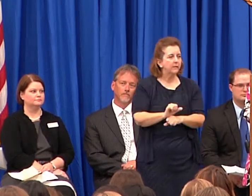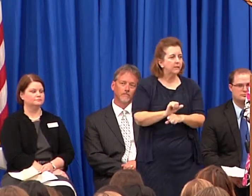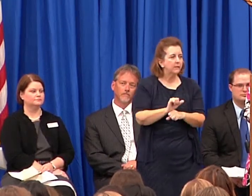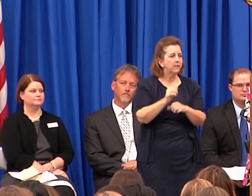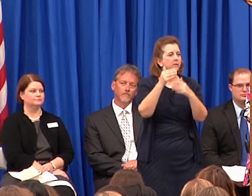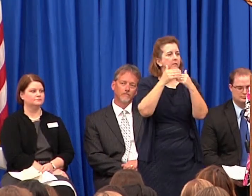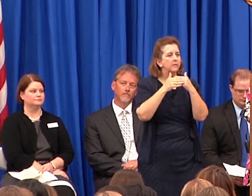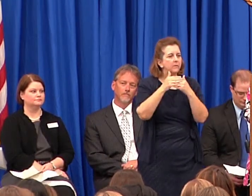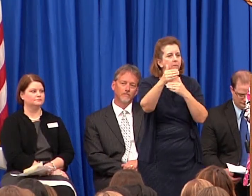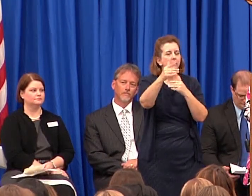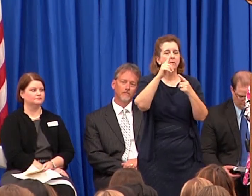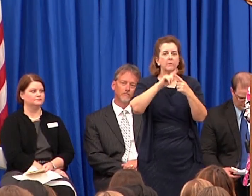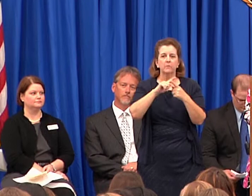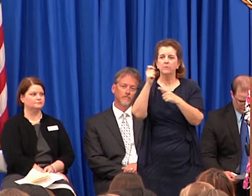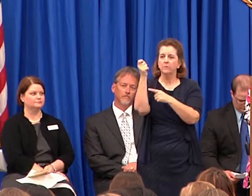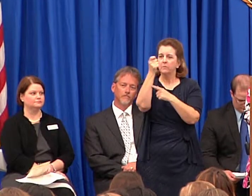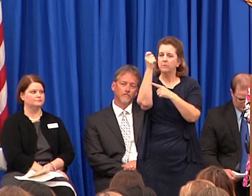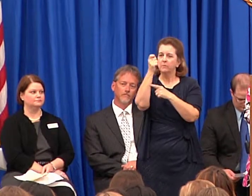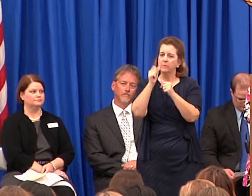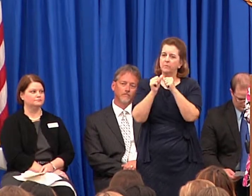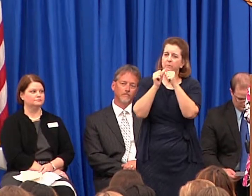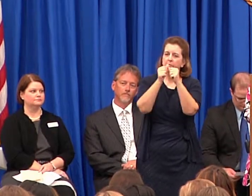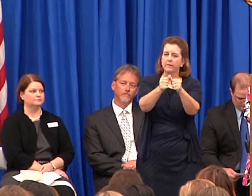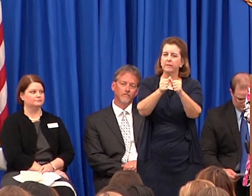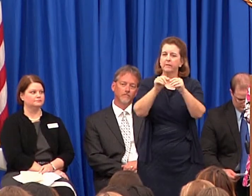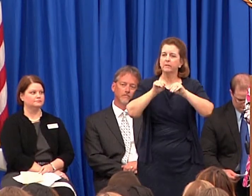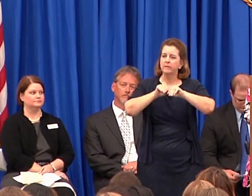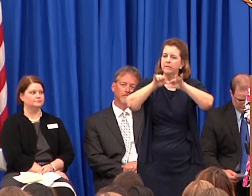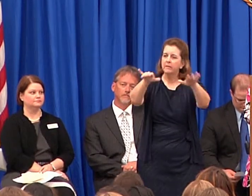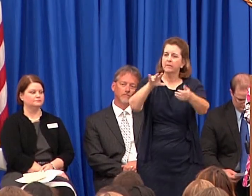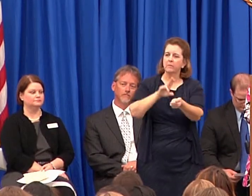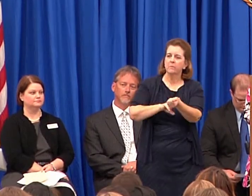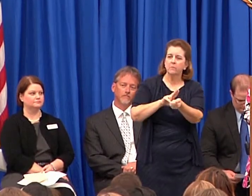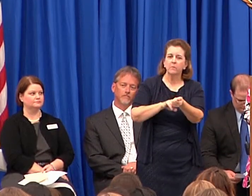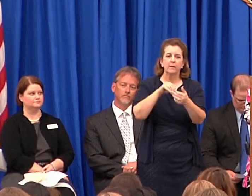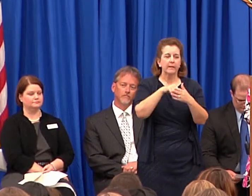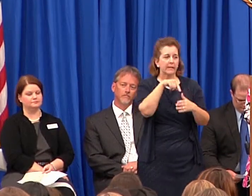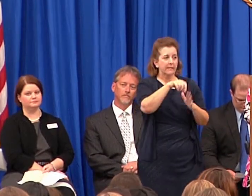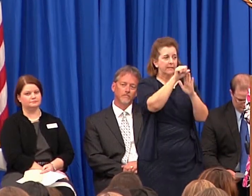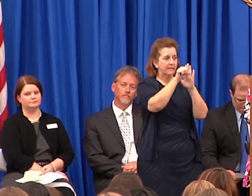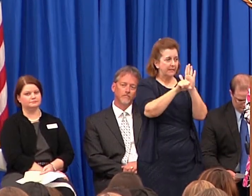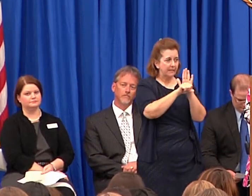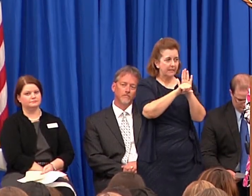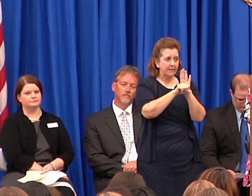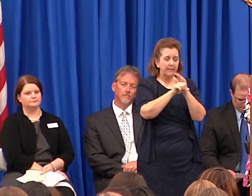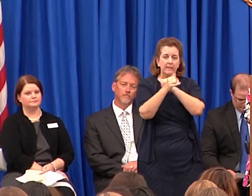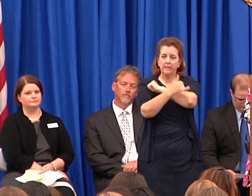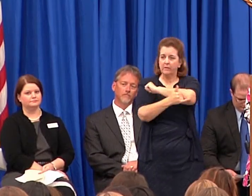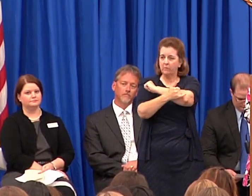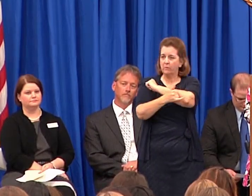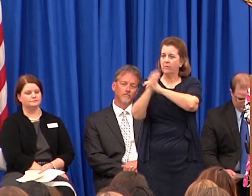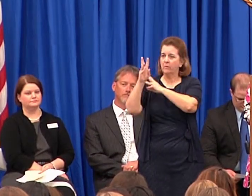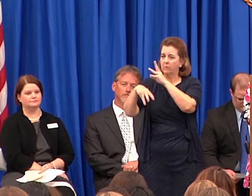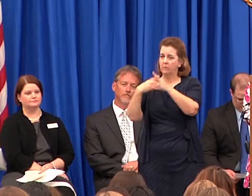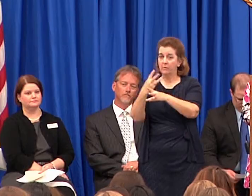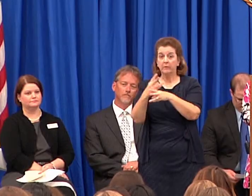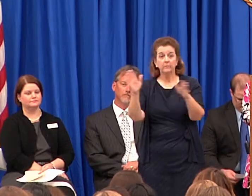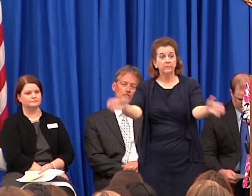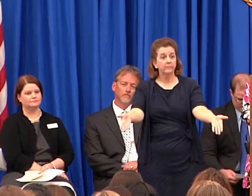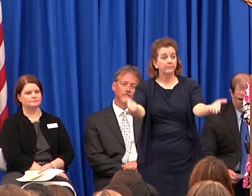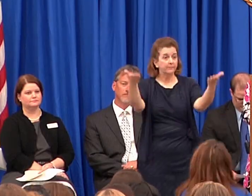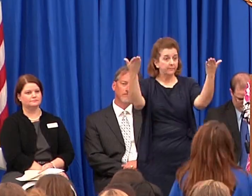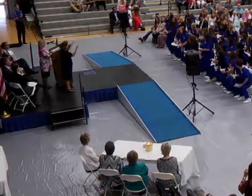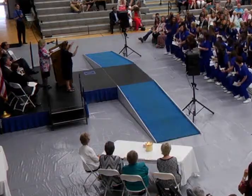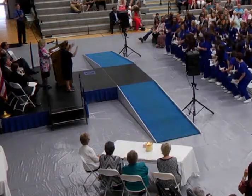to uphold and to advance the nursing profession in our state, our nation, and our world. Will the graduates please stand?